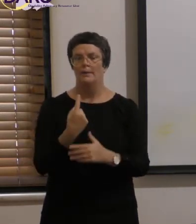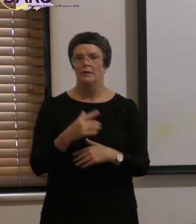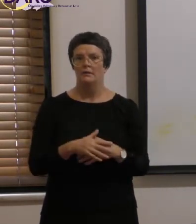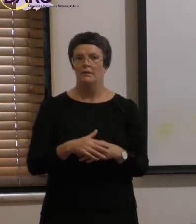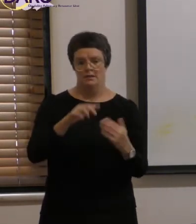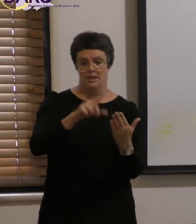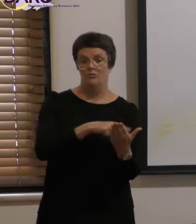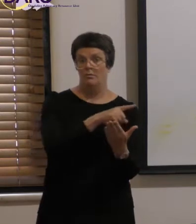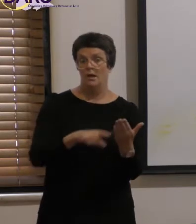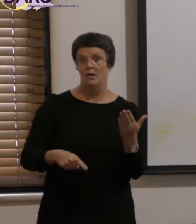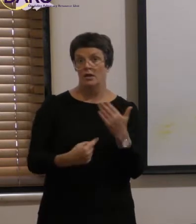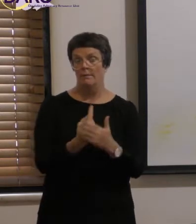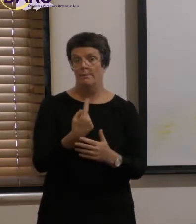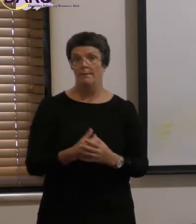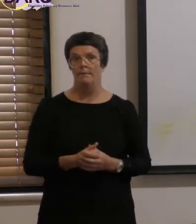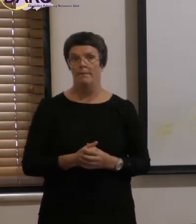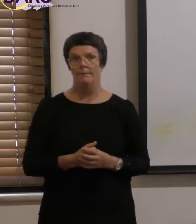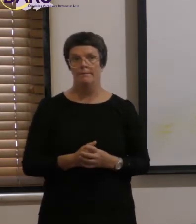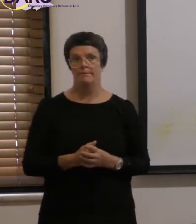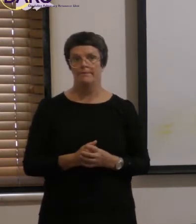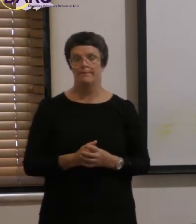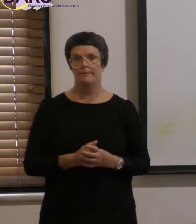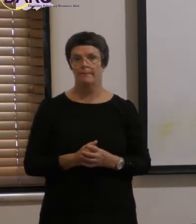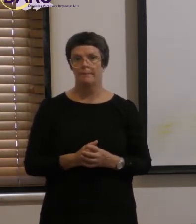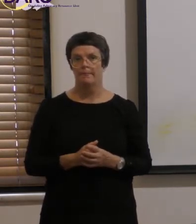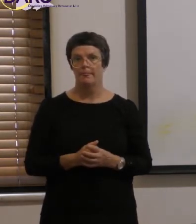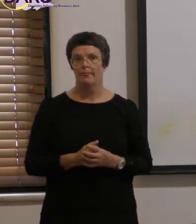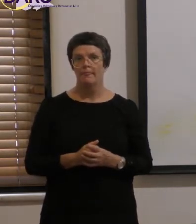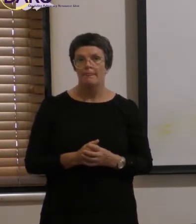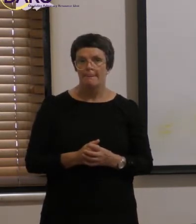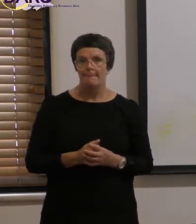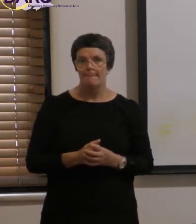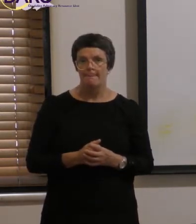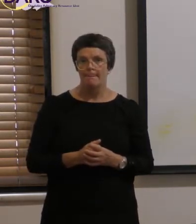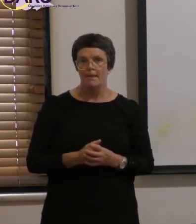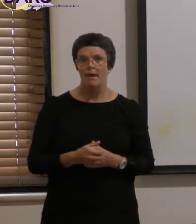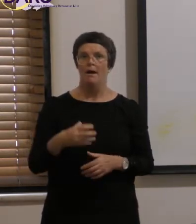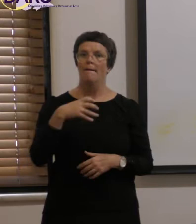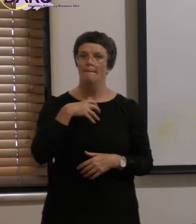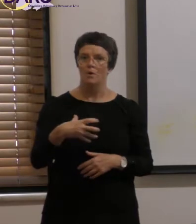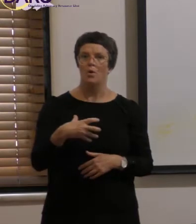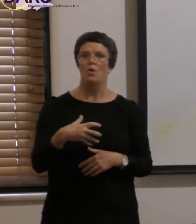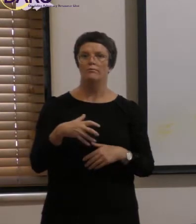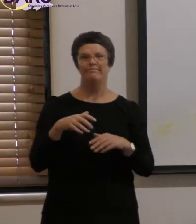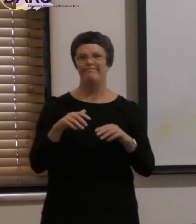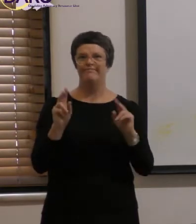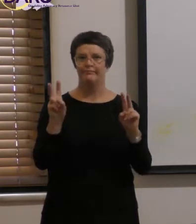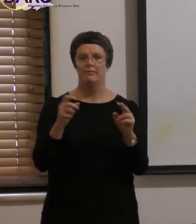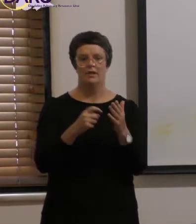Discrimination, and quite a remarkable kind of increasing incidence of restraint and seclusion.